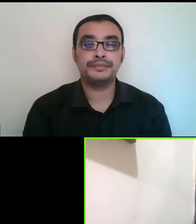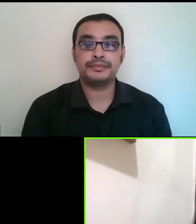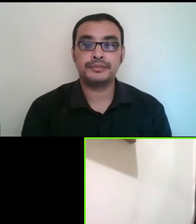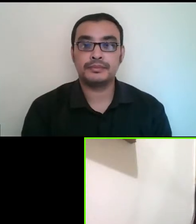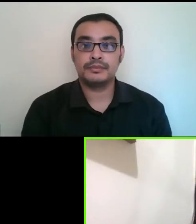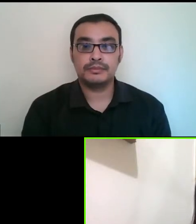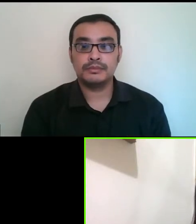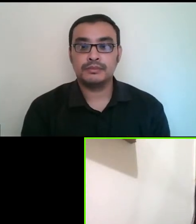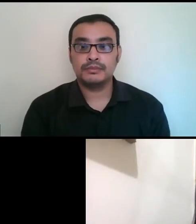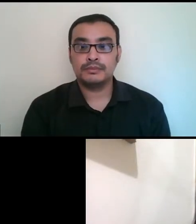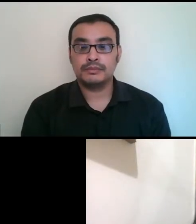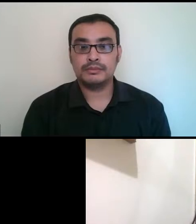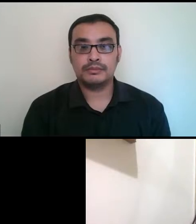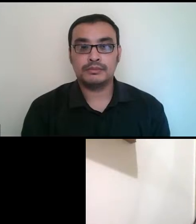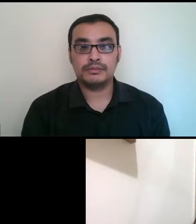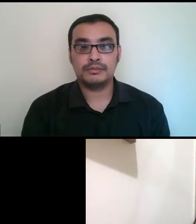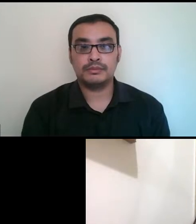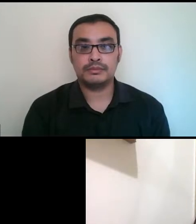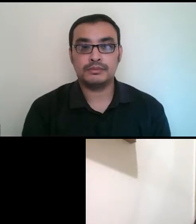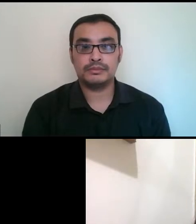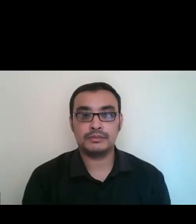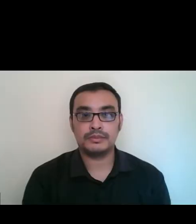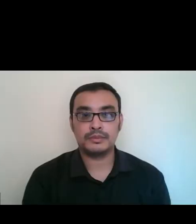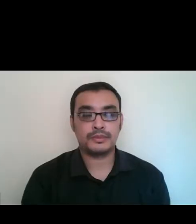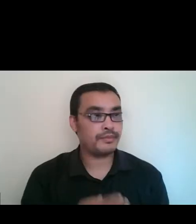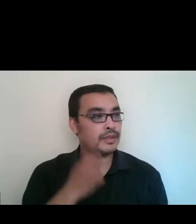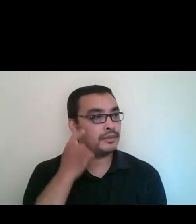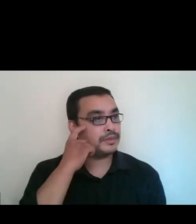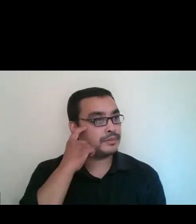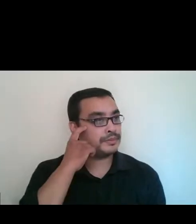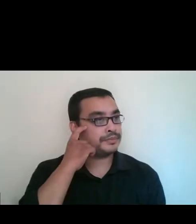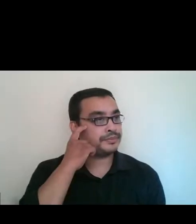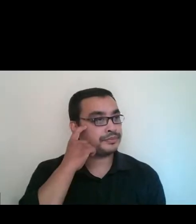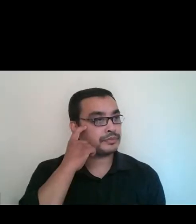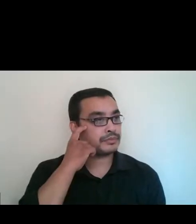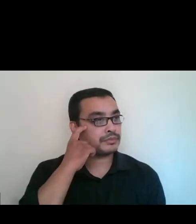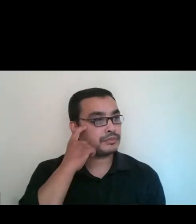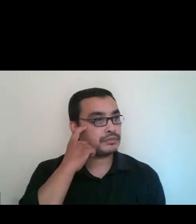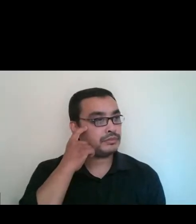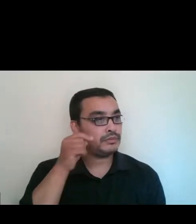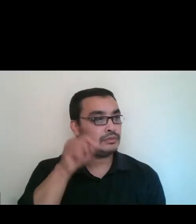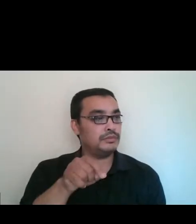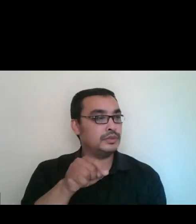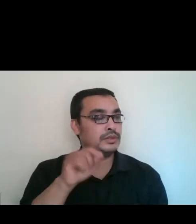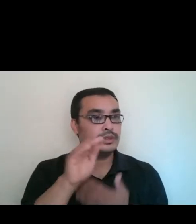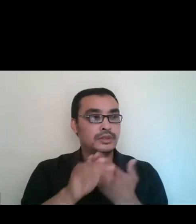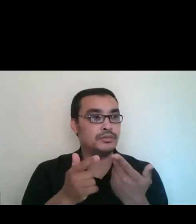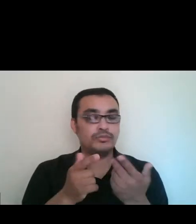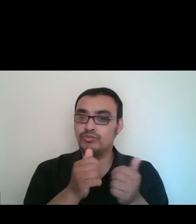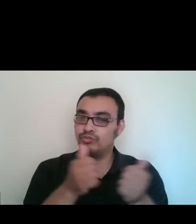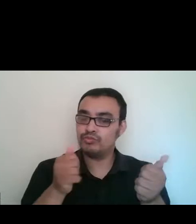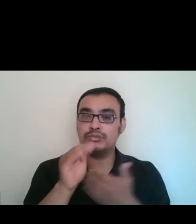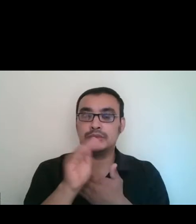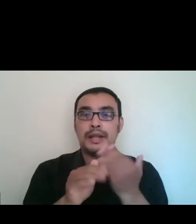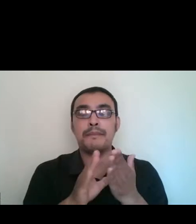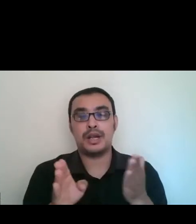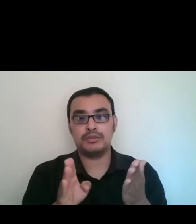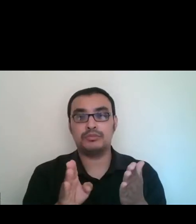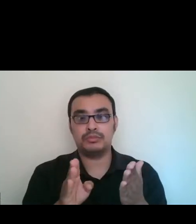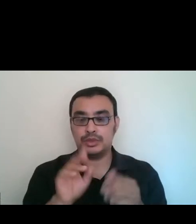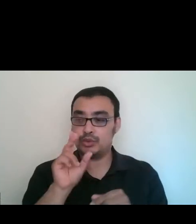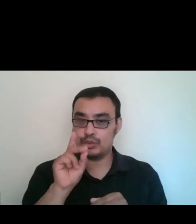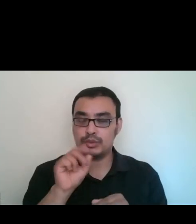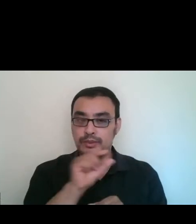you. Absolutely, Mylene. Since this would lead us straight to the second part